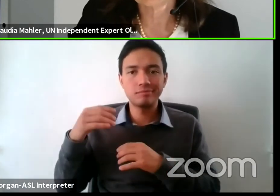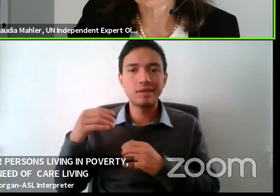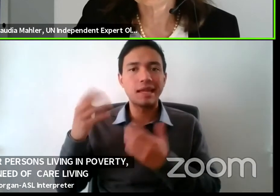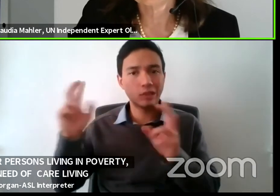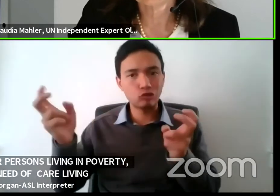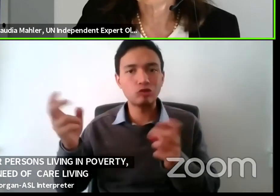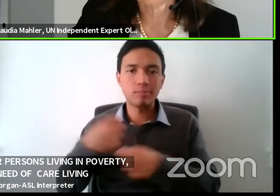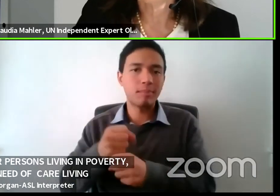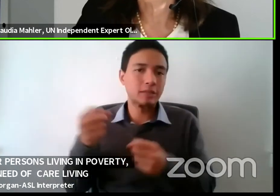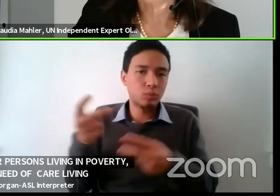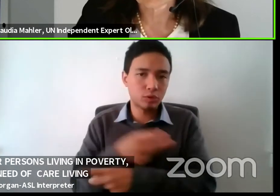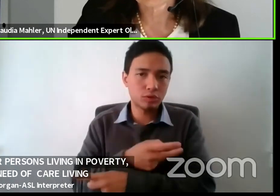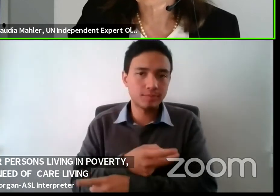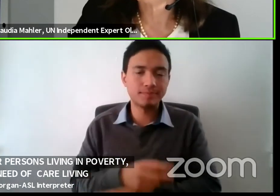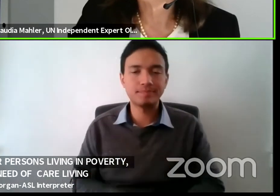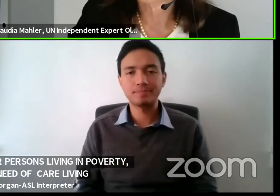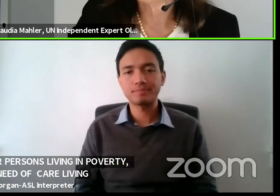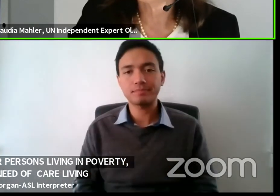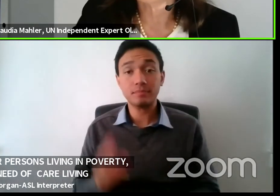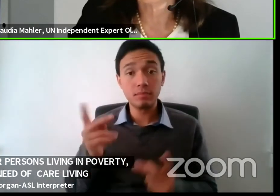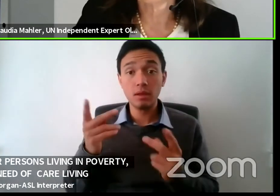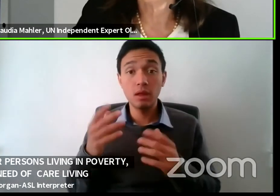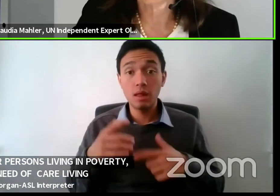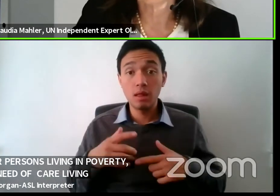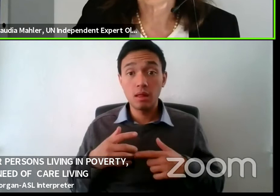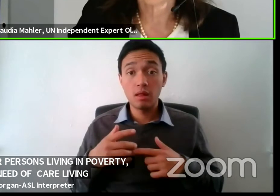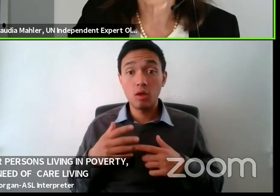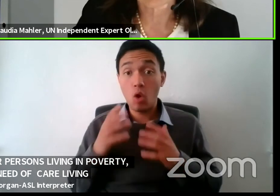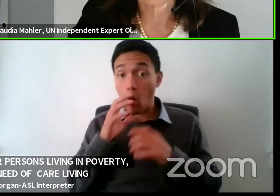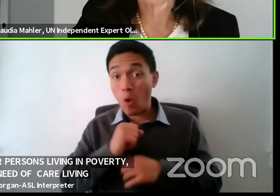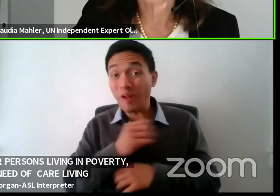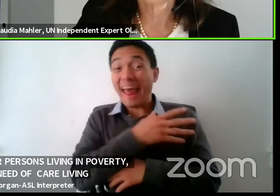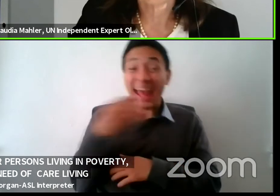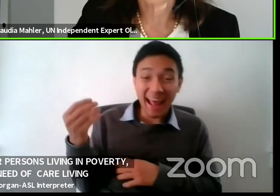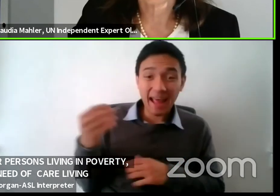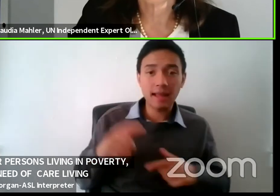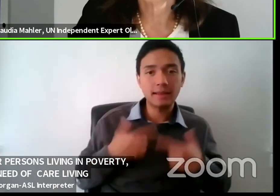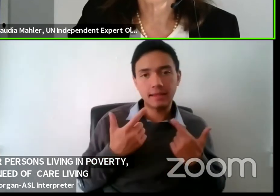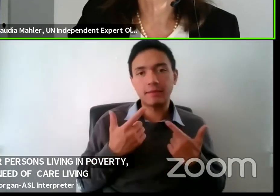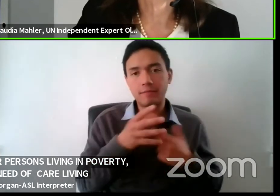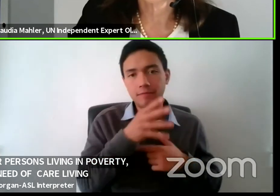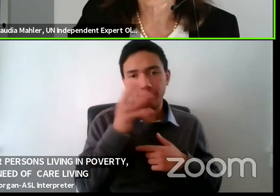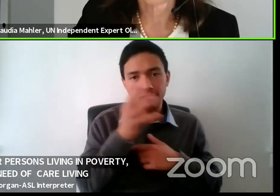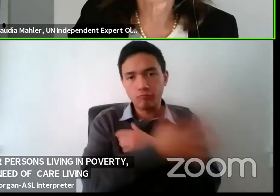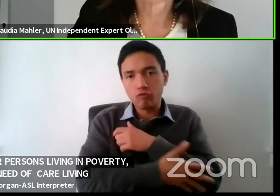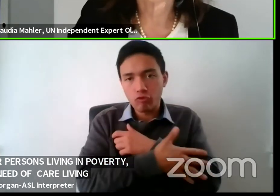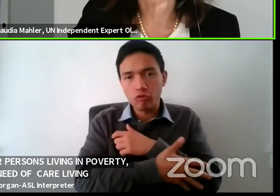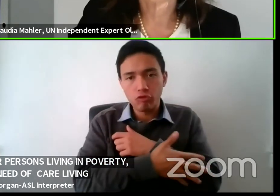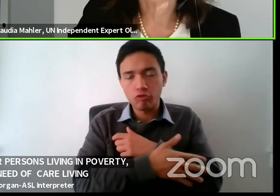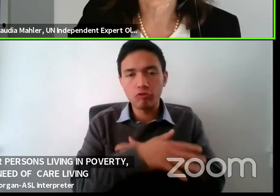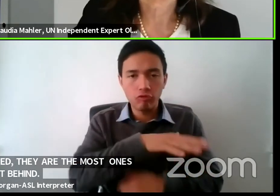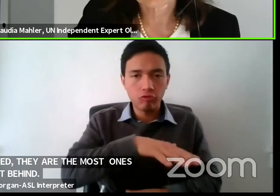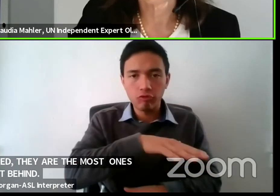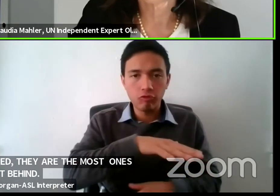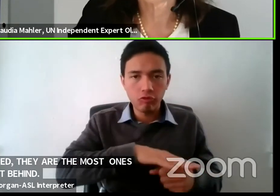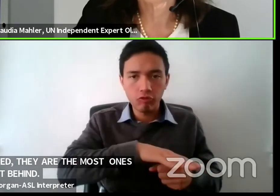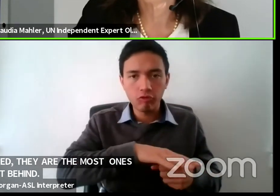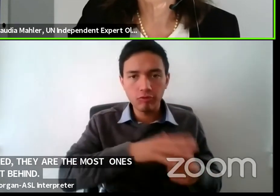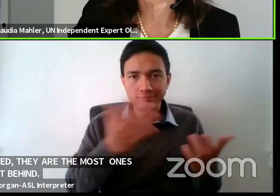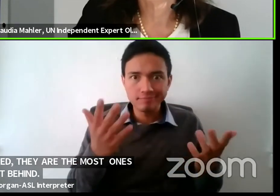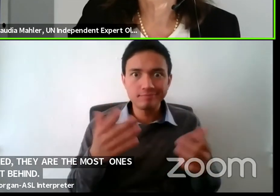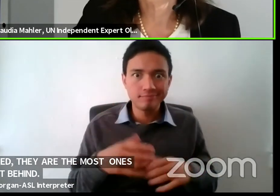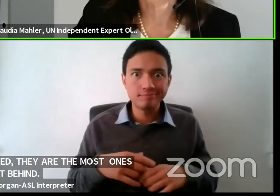already mentioned, they are the most one who are left behind because they don't have